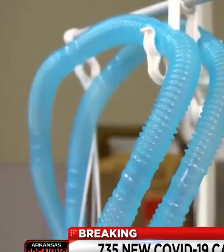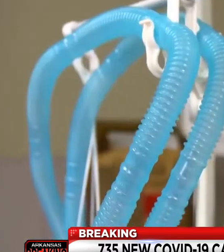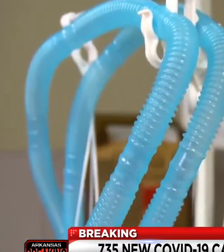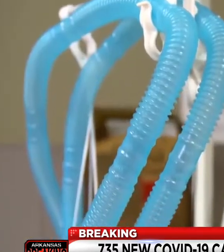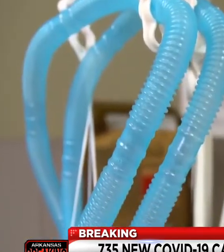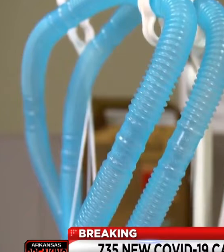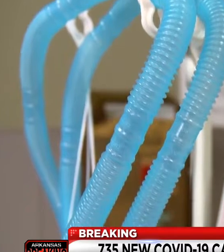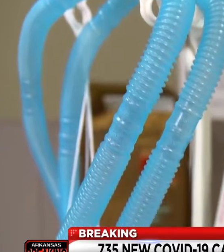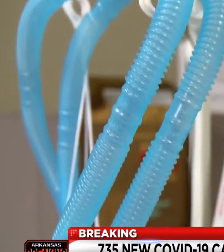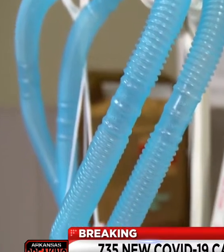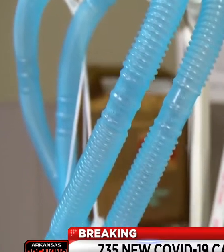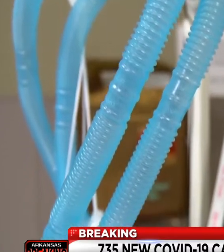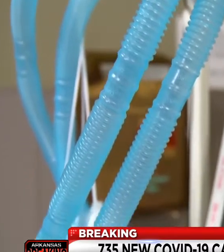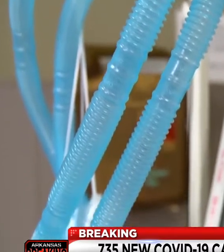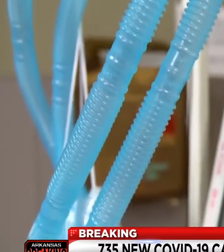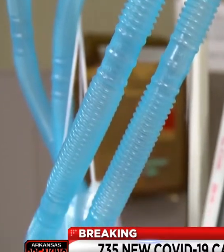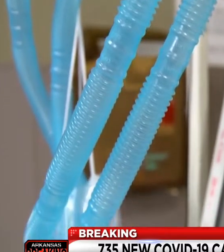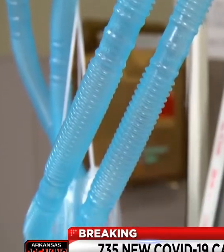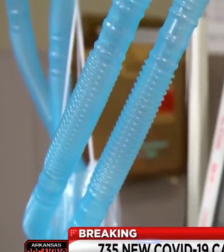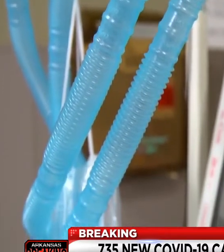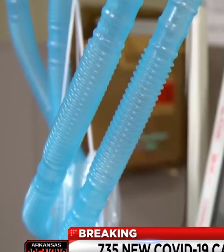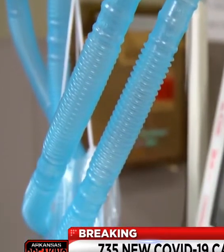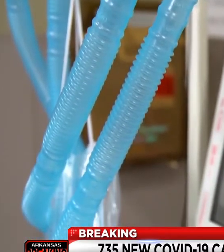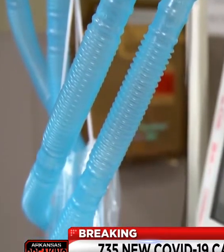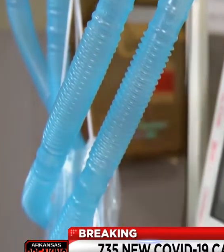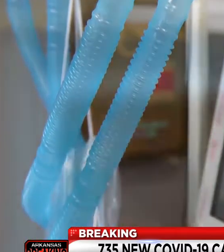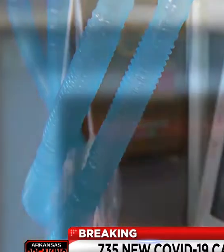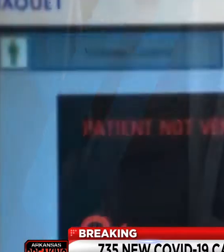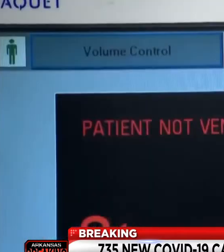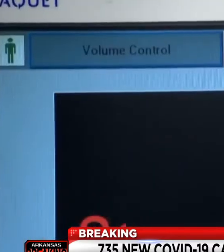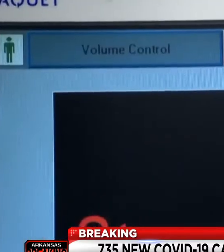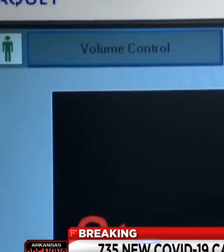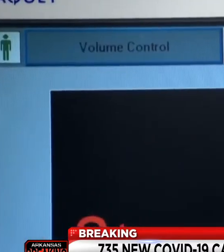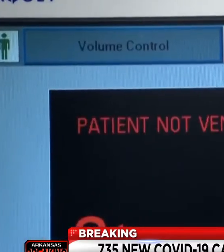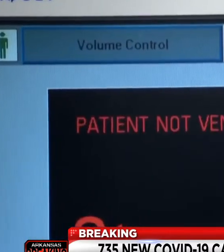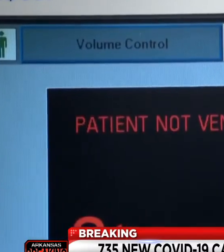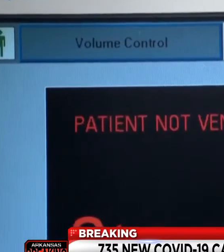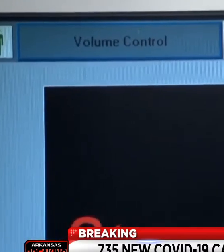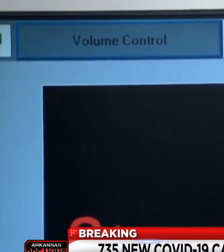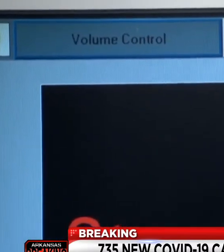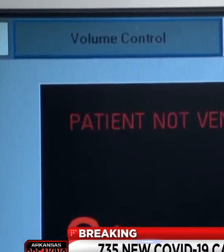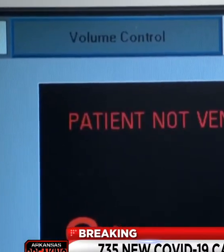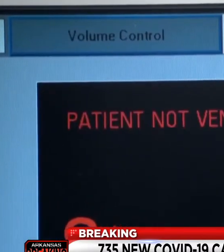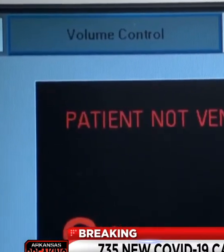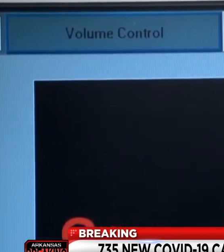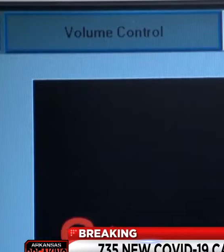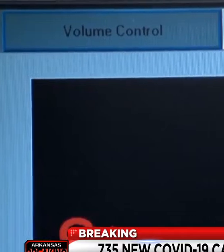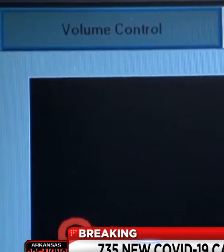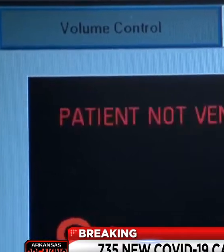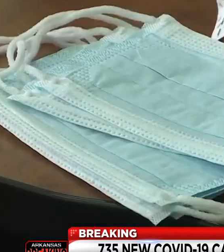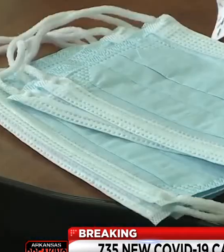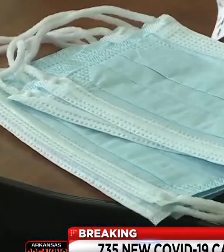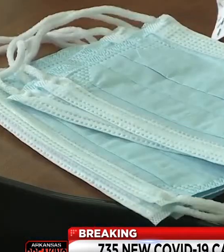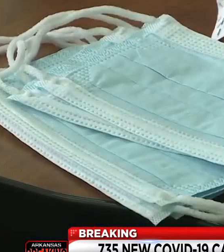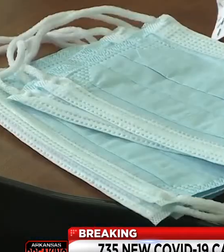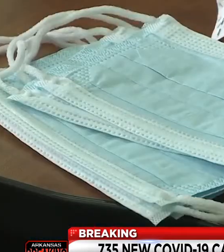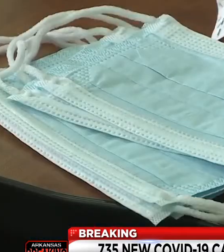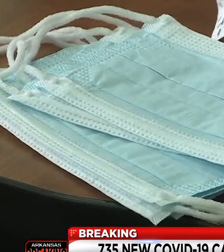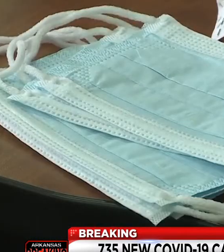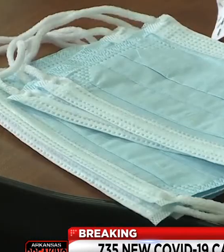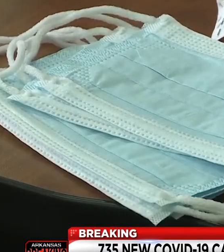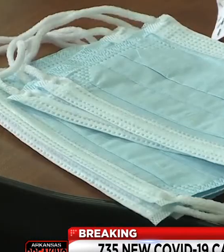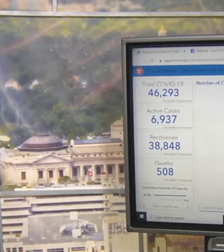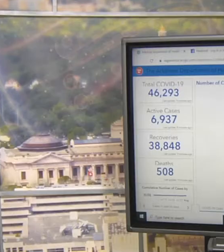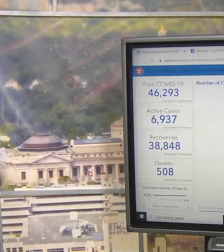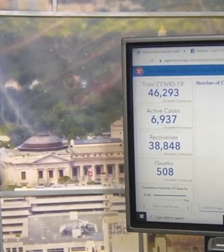call if you have questions. If you just joined, if you're joining us at the very top of this